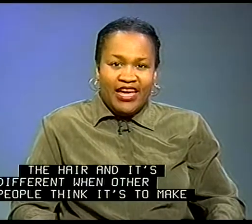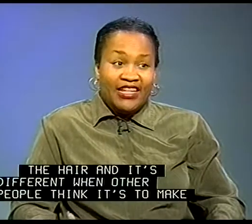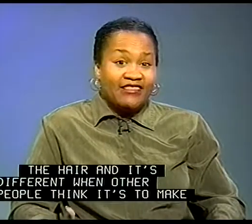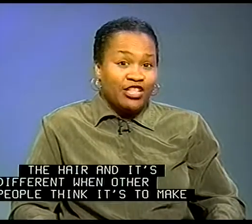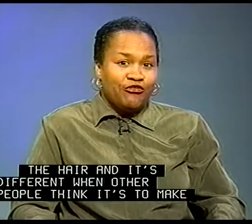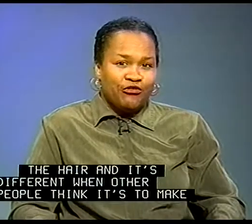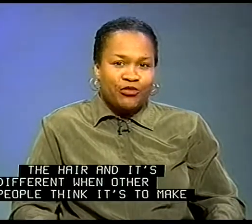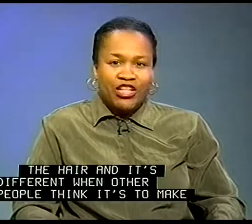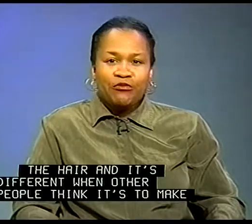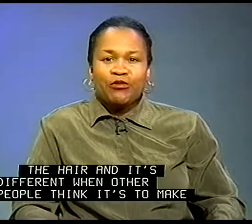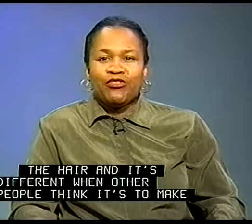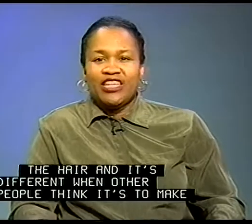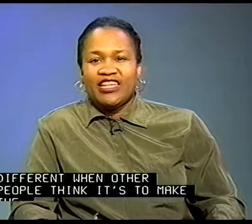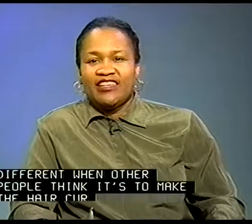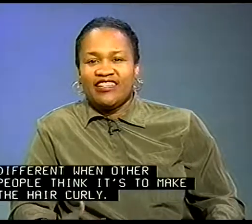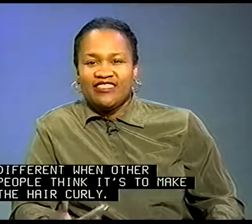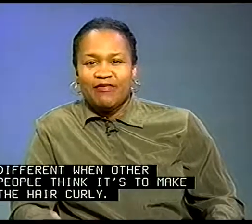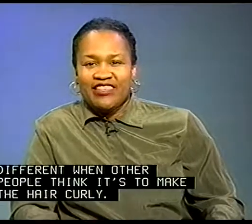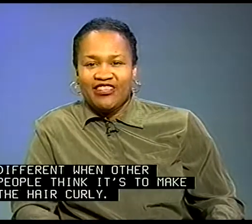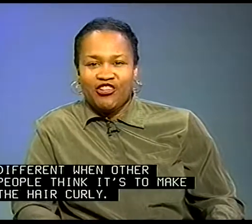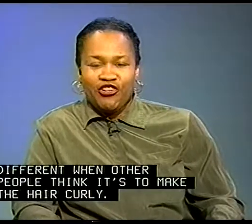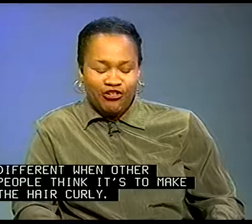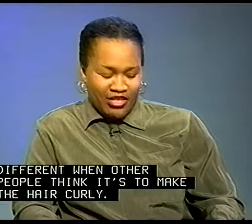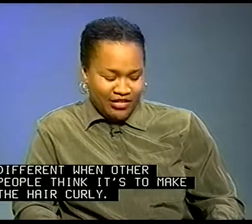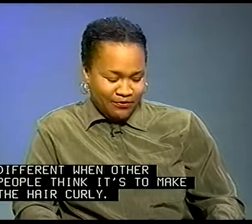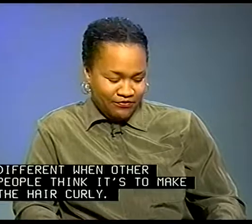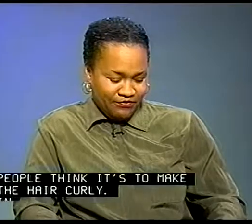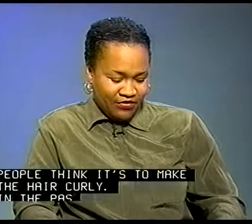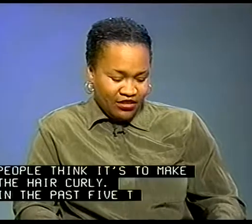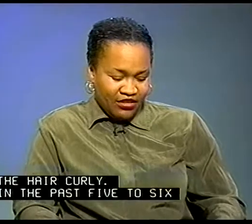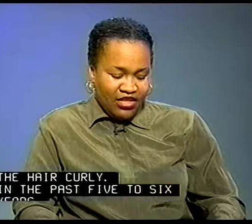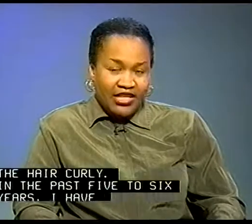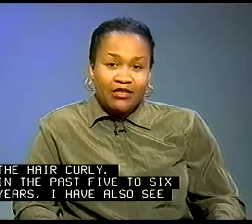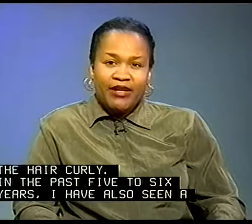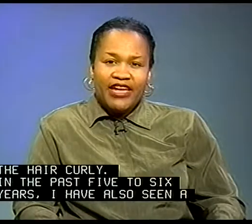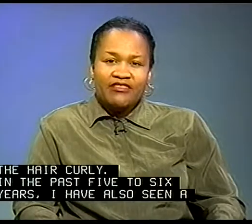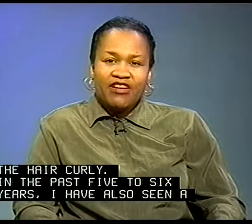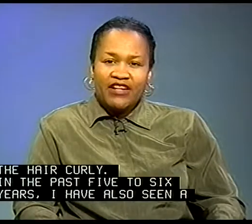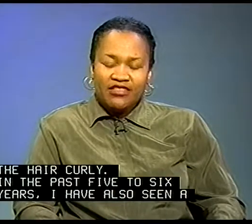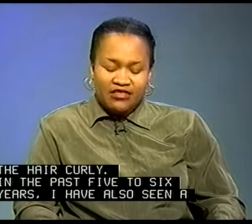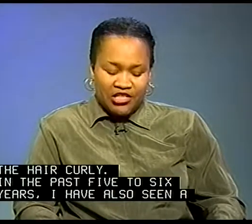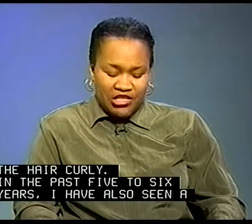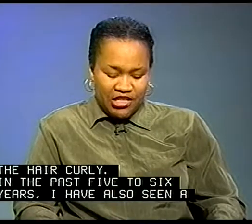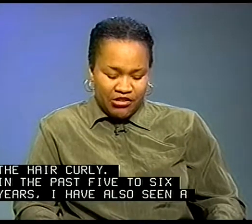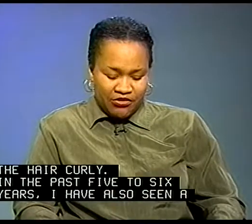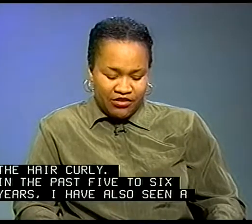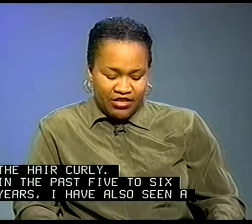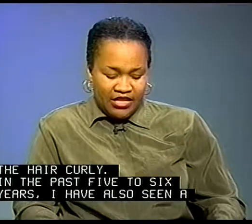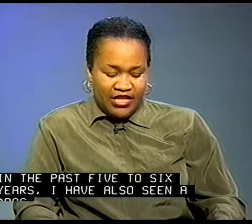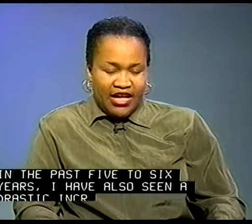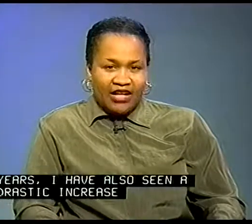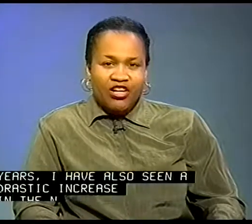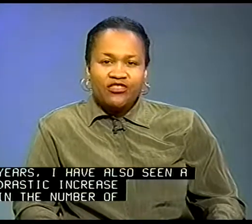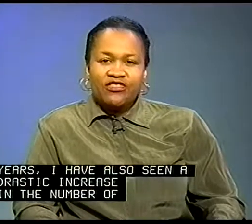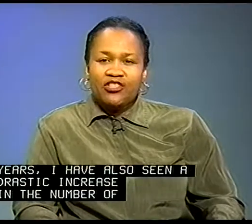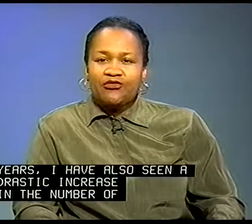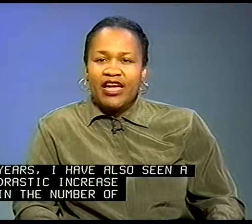and it's different when other people think it's to make the hair curly. In the past 5 to 6 years, I've also seen a